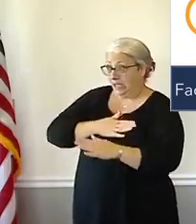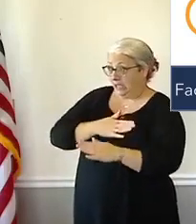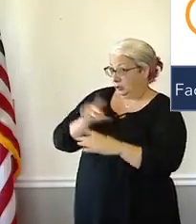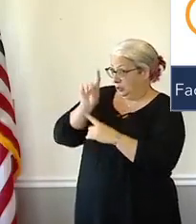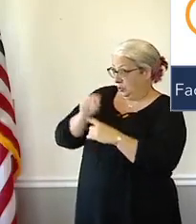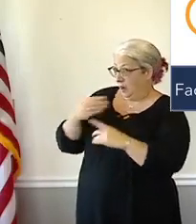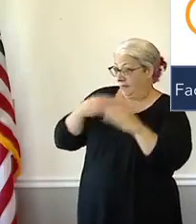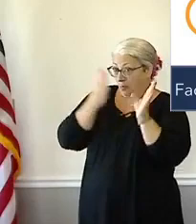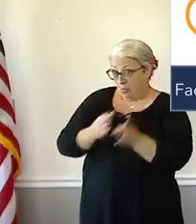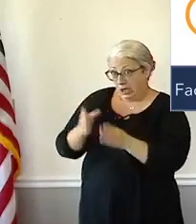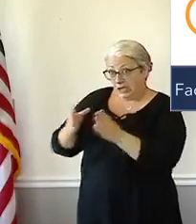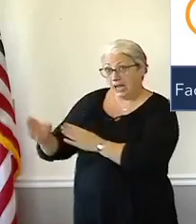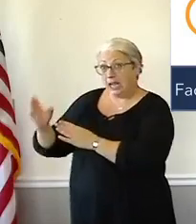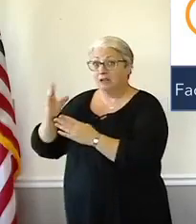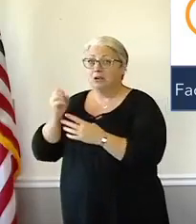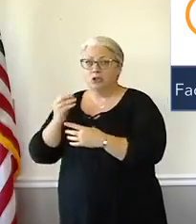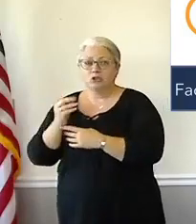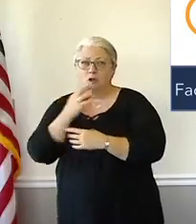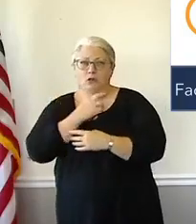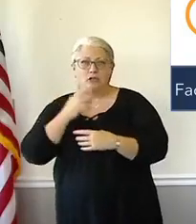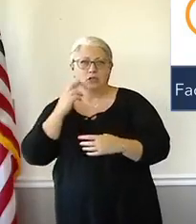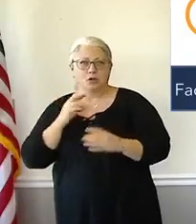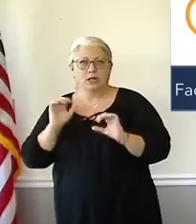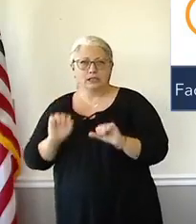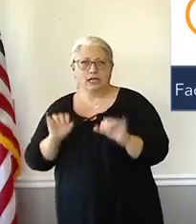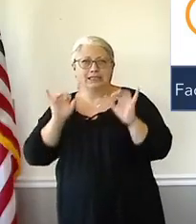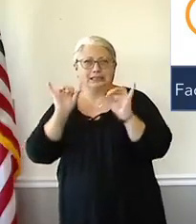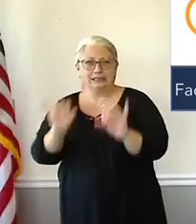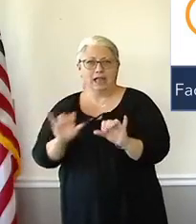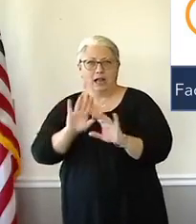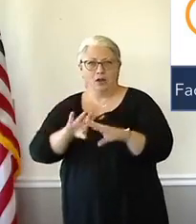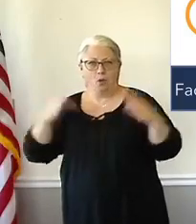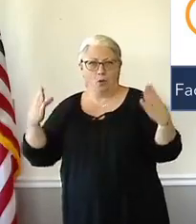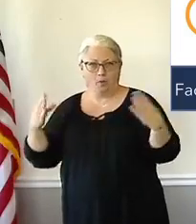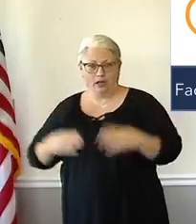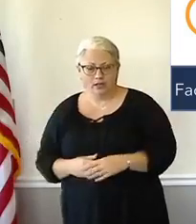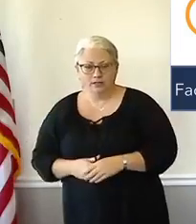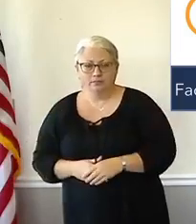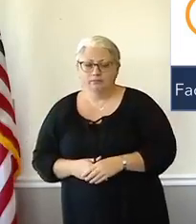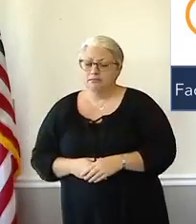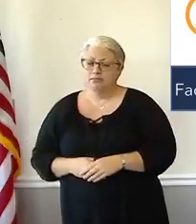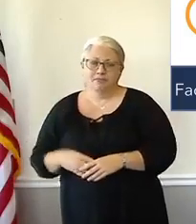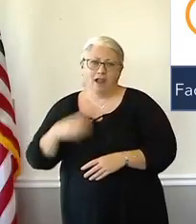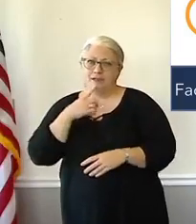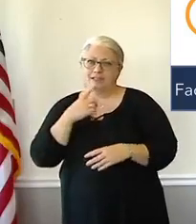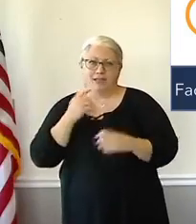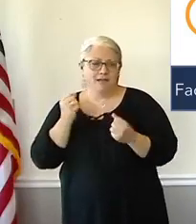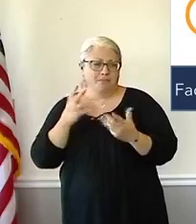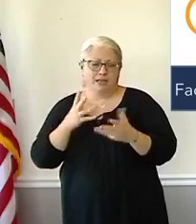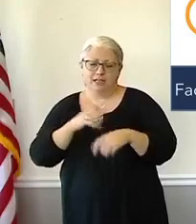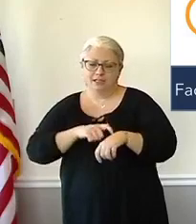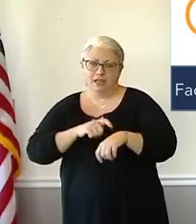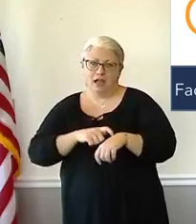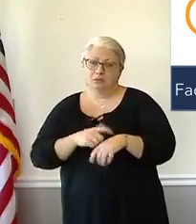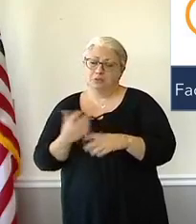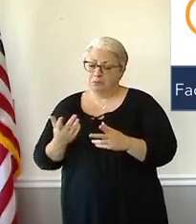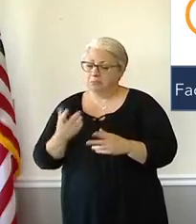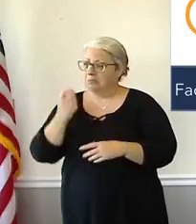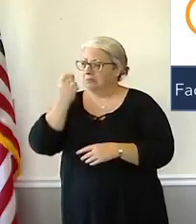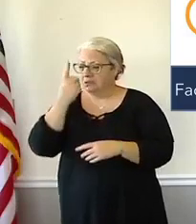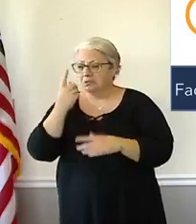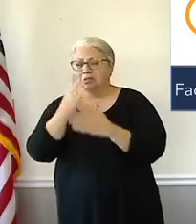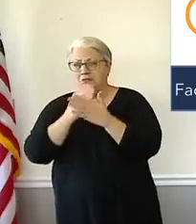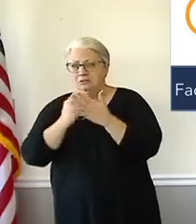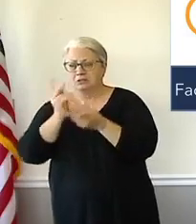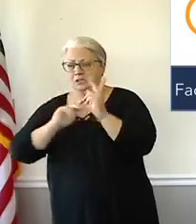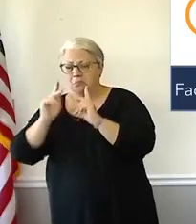to help businesses remain open. And I've said this many times, and a number, I will say some people criticize that we're